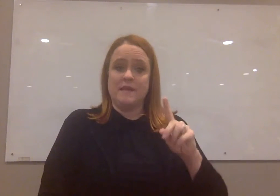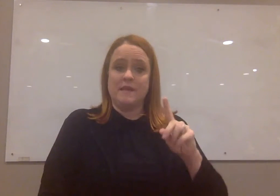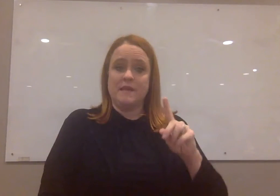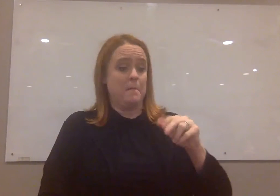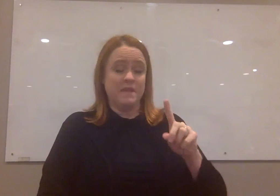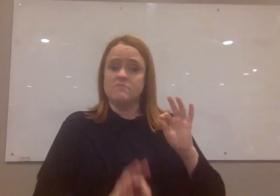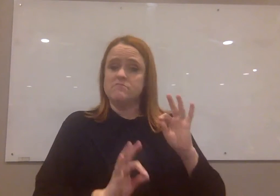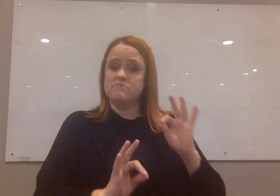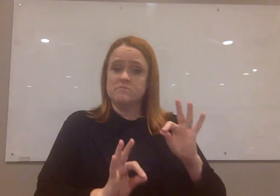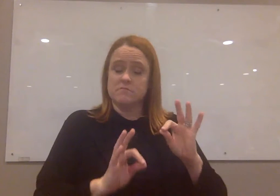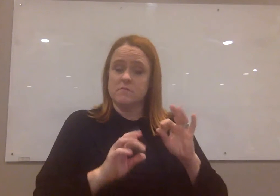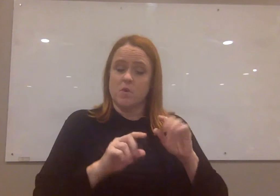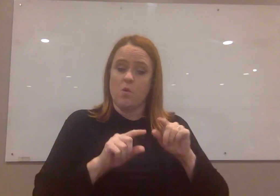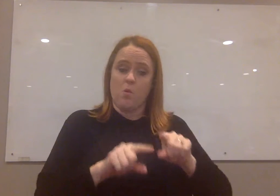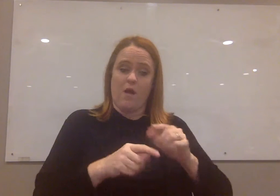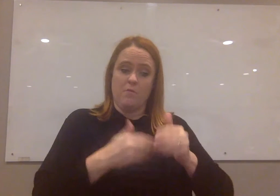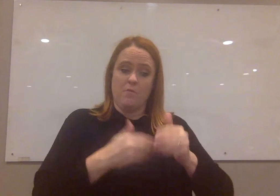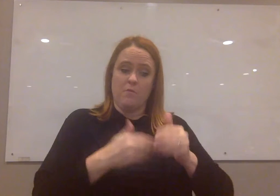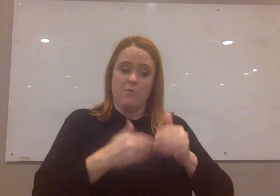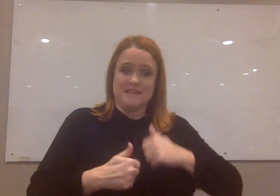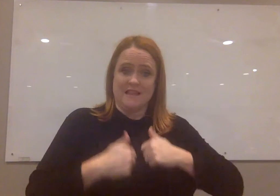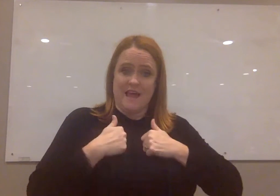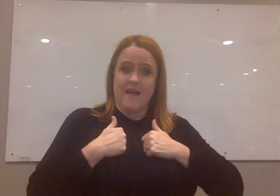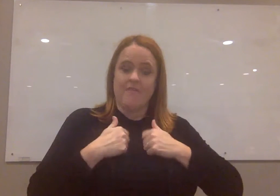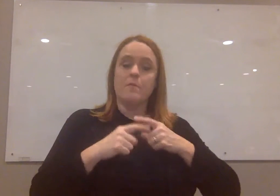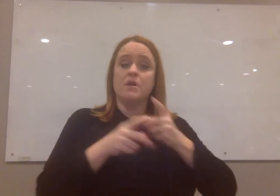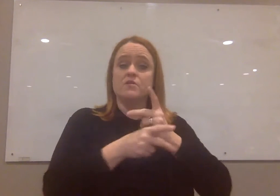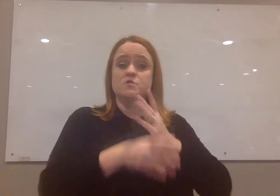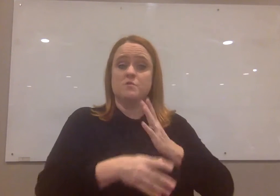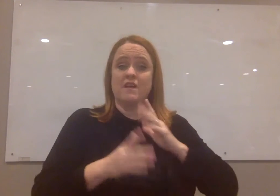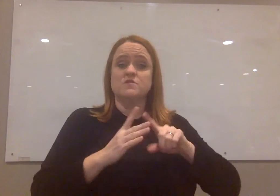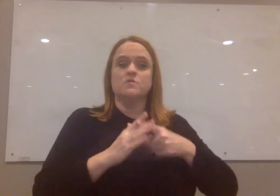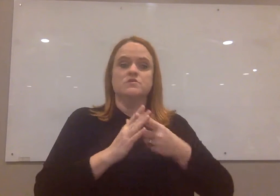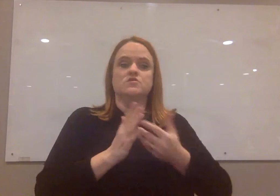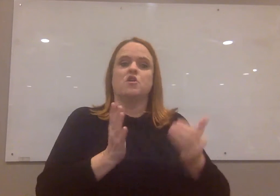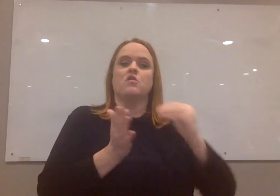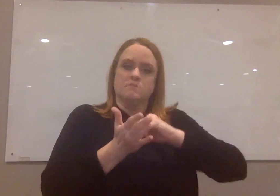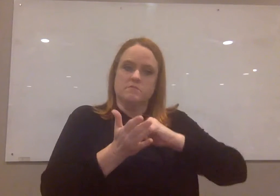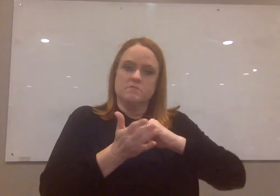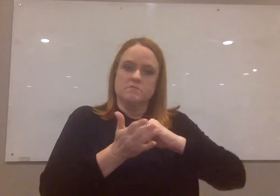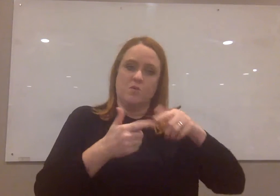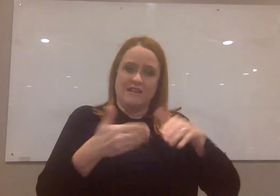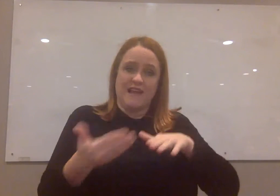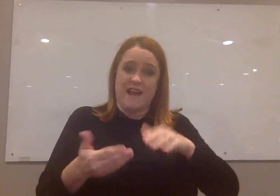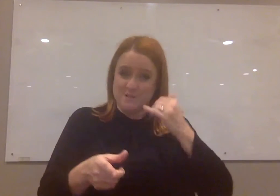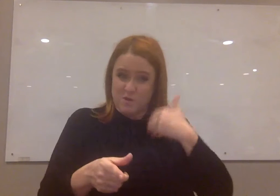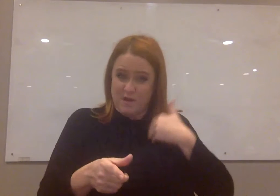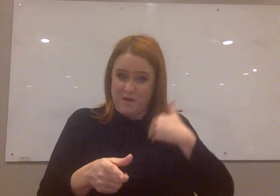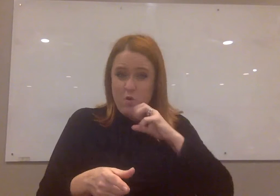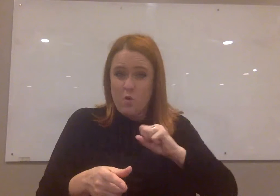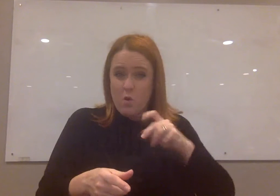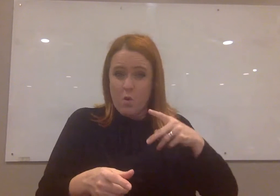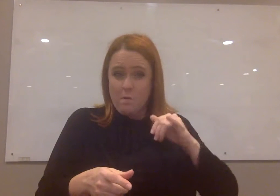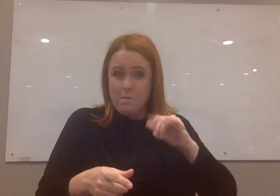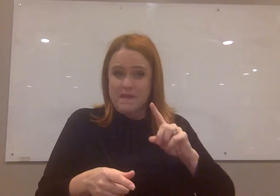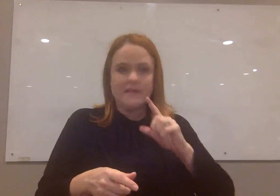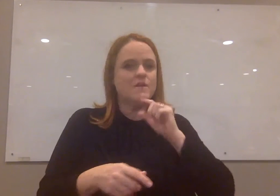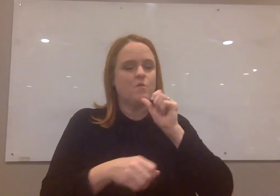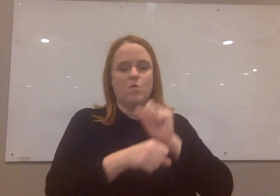since the supervisor is going to restart the process when it dies, if you have the old PID, it's not going to work anymore. It's just, you're just going to silently send